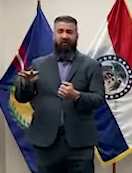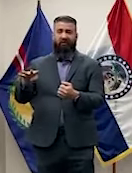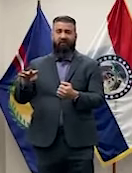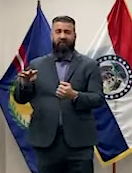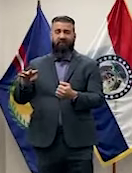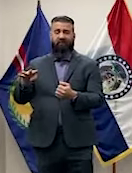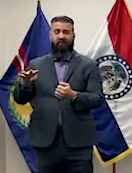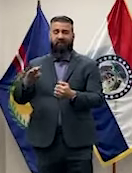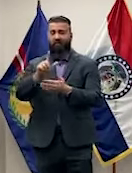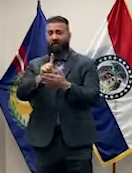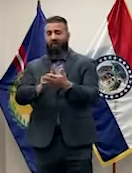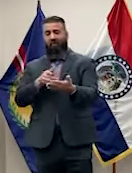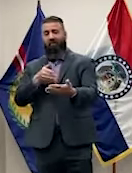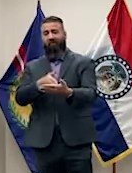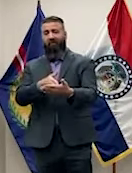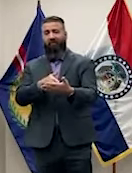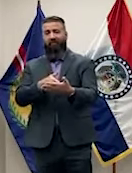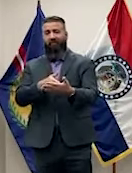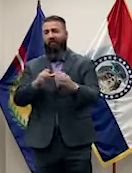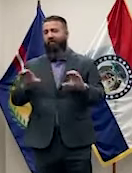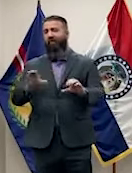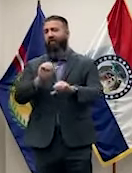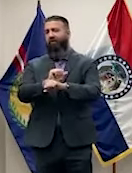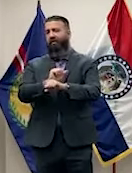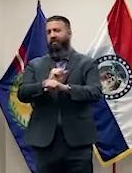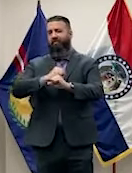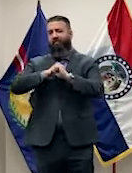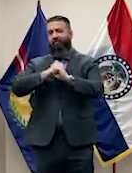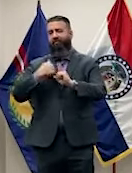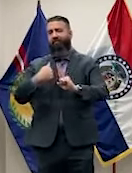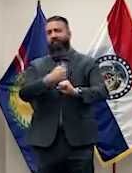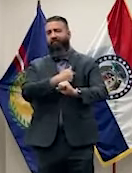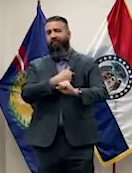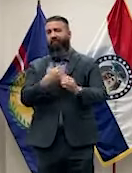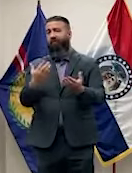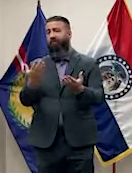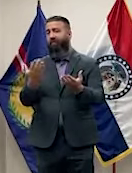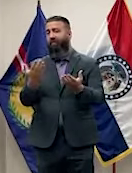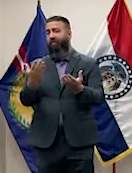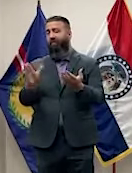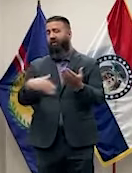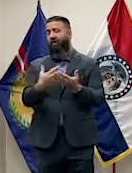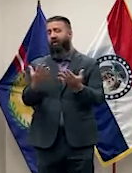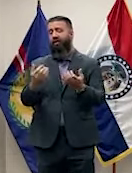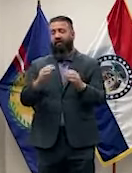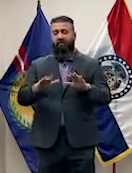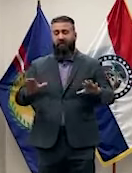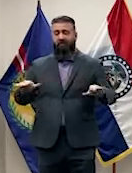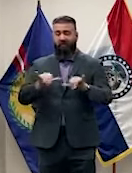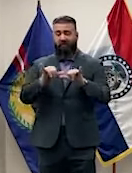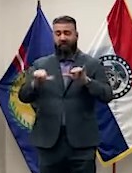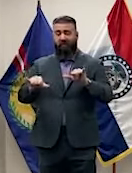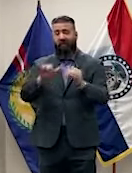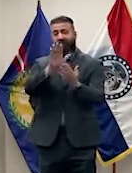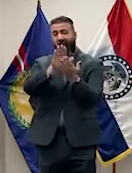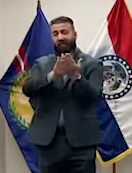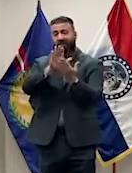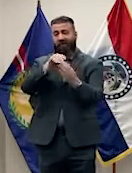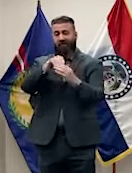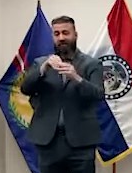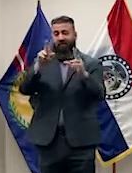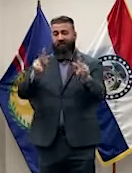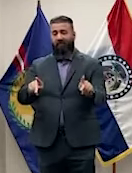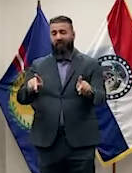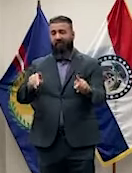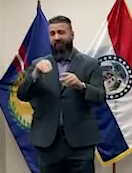job to protect the residents of Missouri. We all want to keep our kids in the classroom, and wearing a mask is one of the best ways